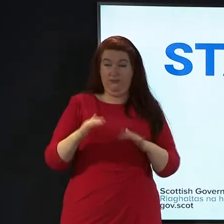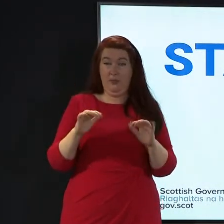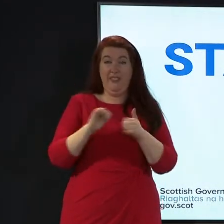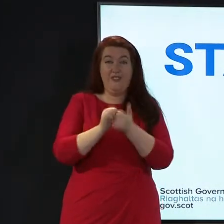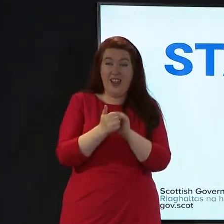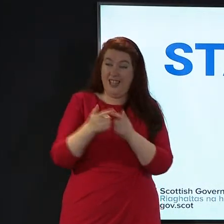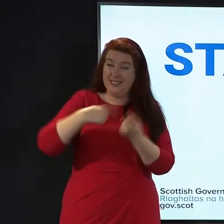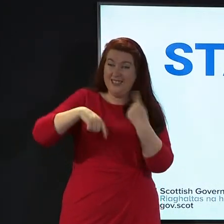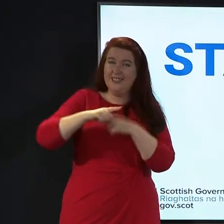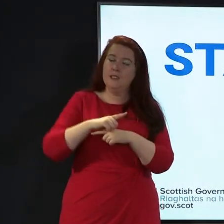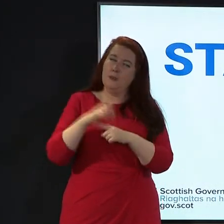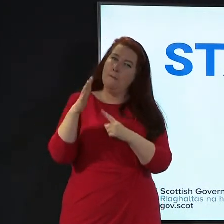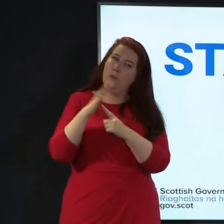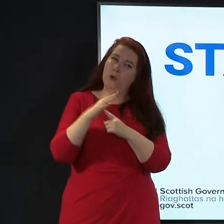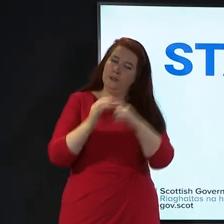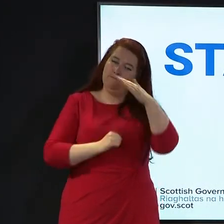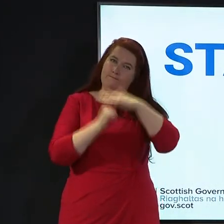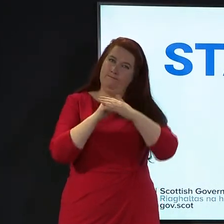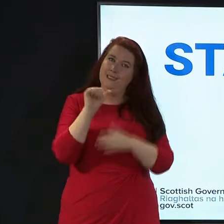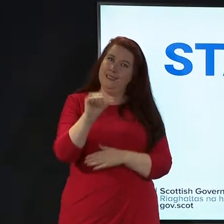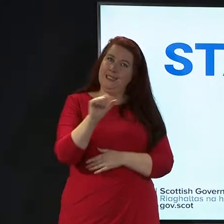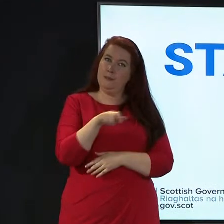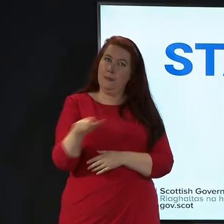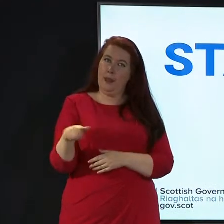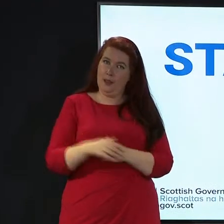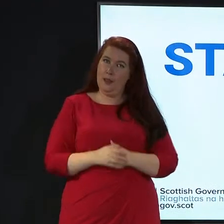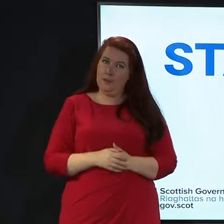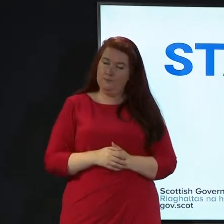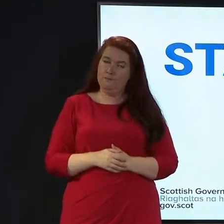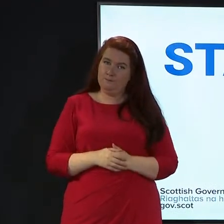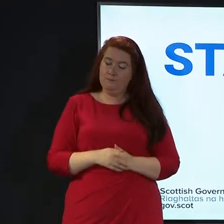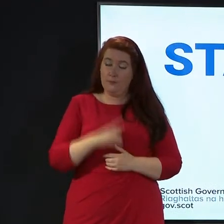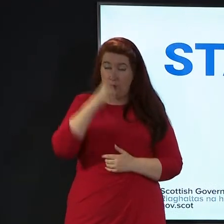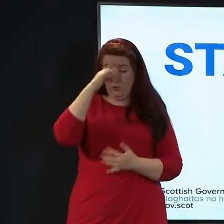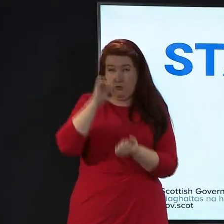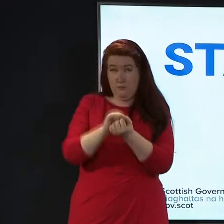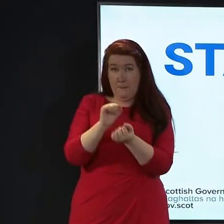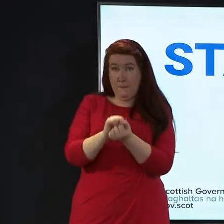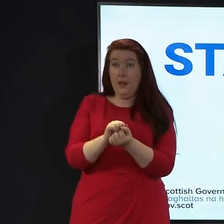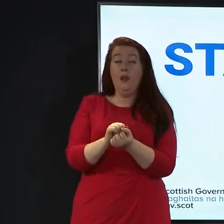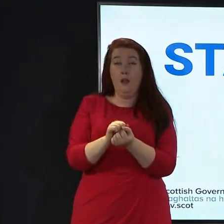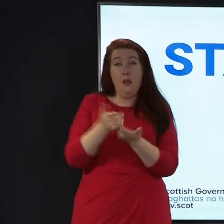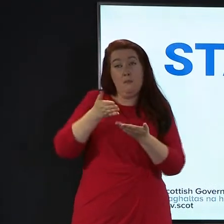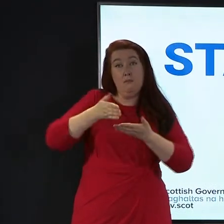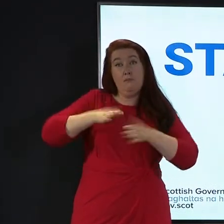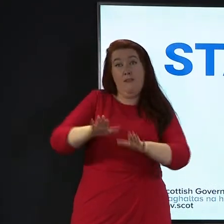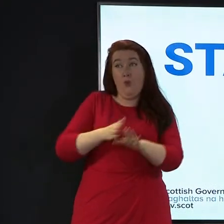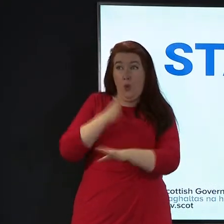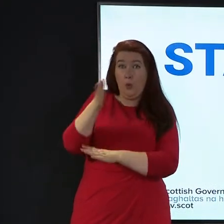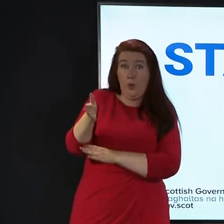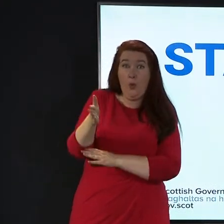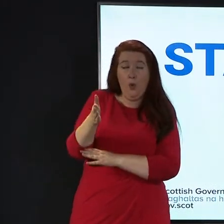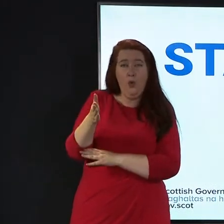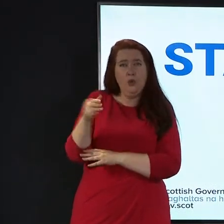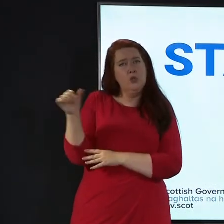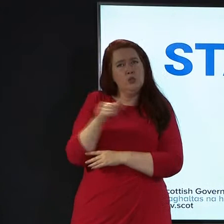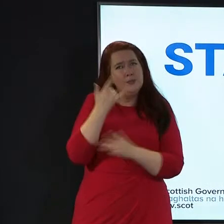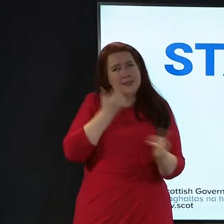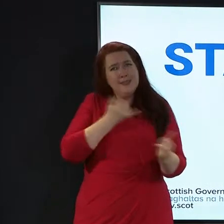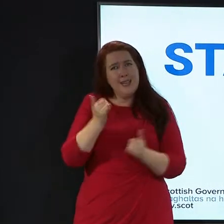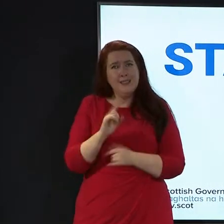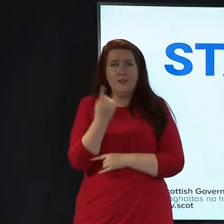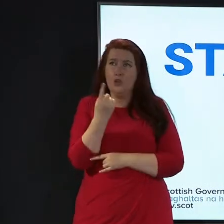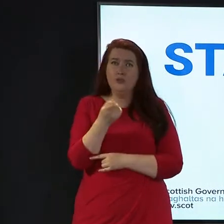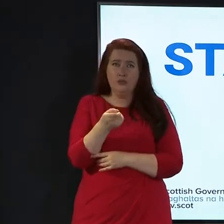really important to stick to those limits just now. And remember to take a lateral flow test. If you're going to visit somebody